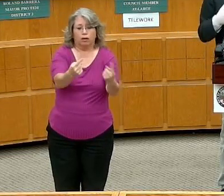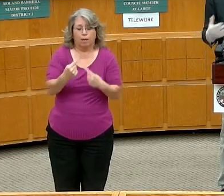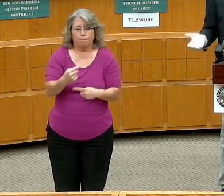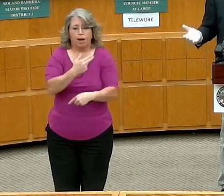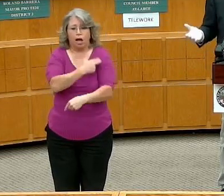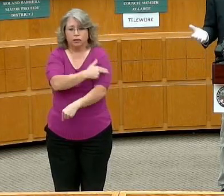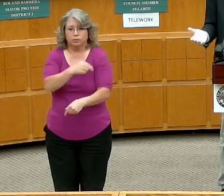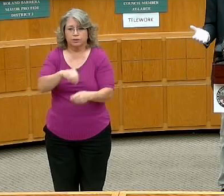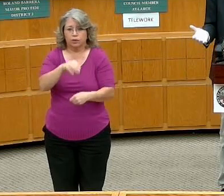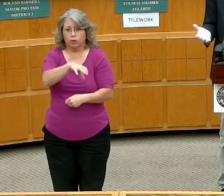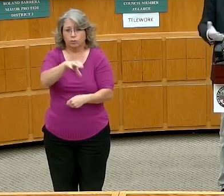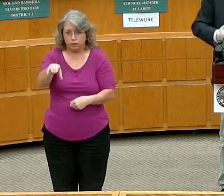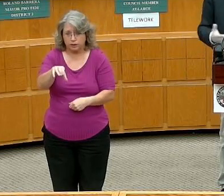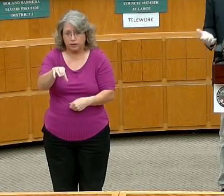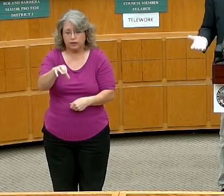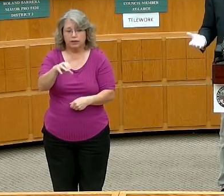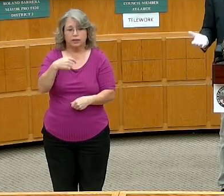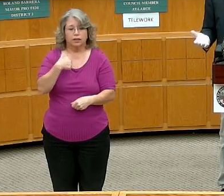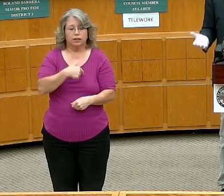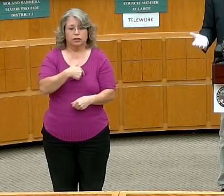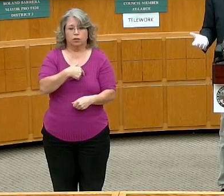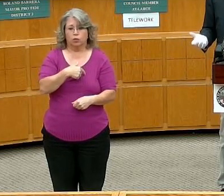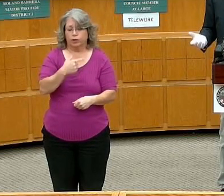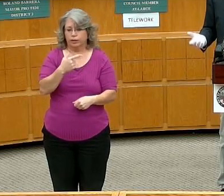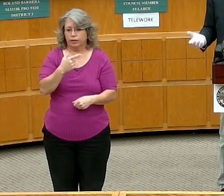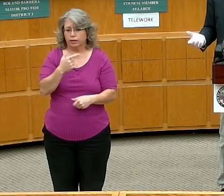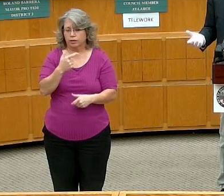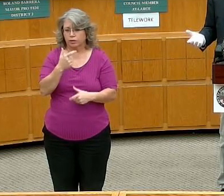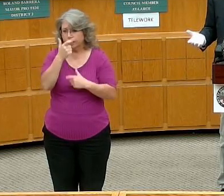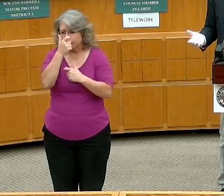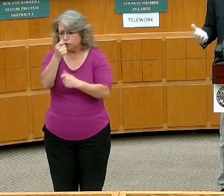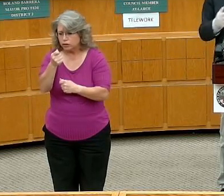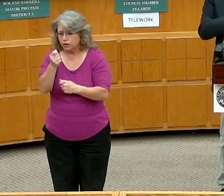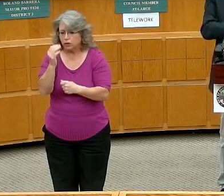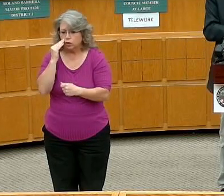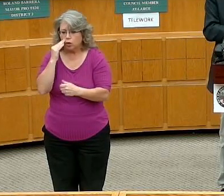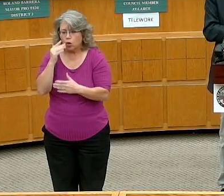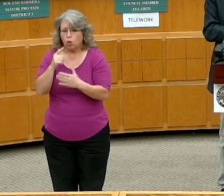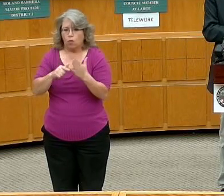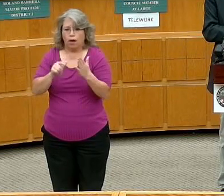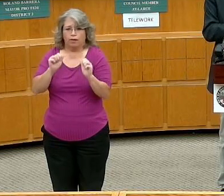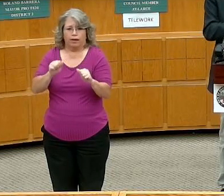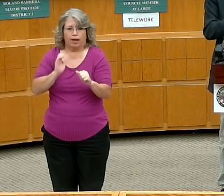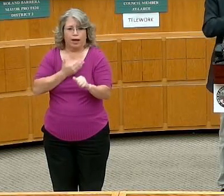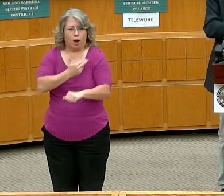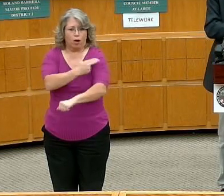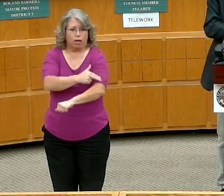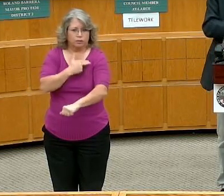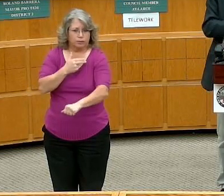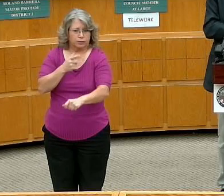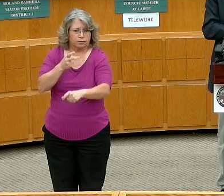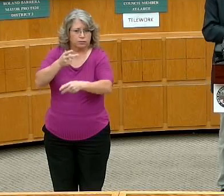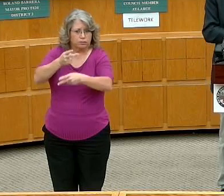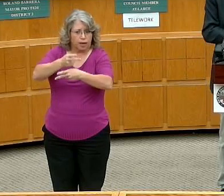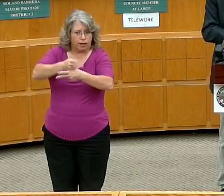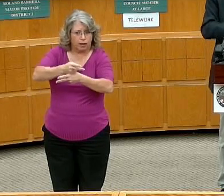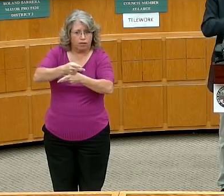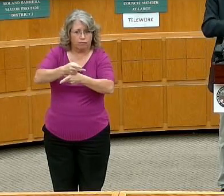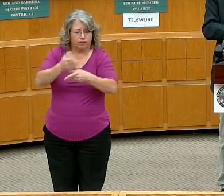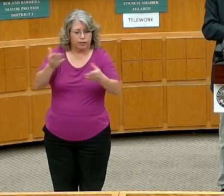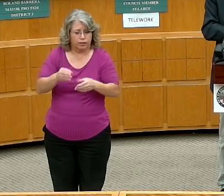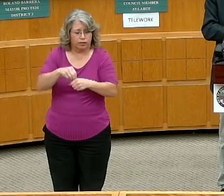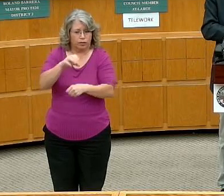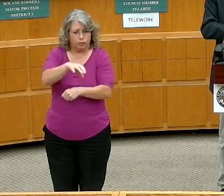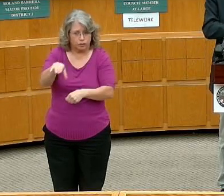in what can we handle with our hospital infrastructure here in Corpus Christi. And so that's going to be the focus, predicting